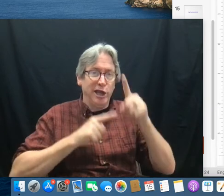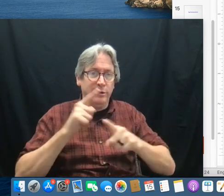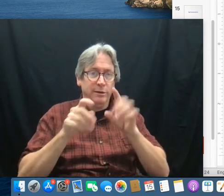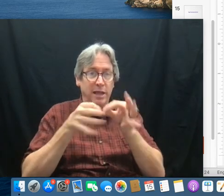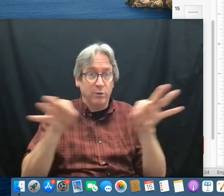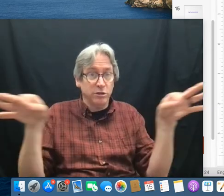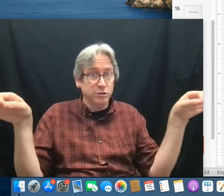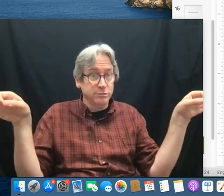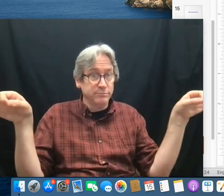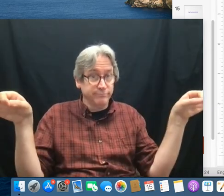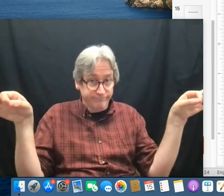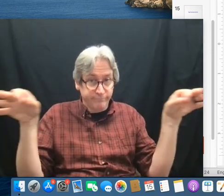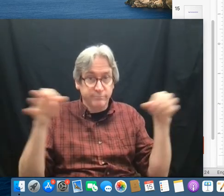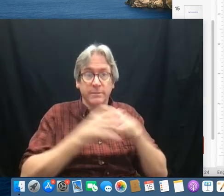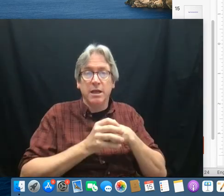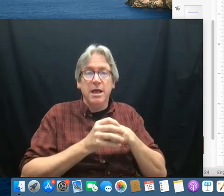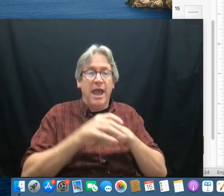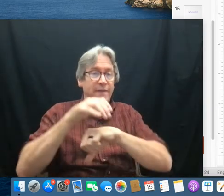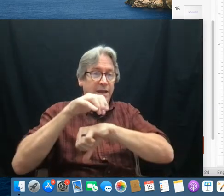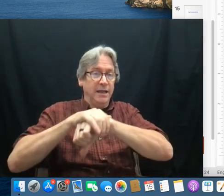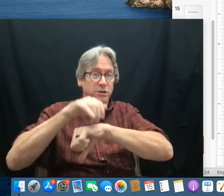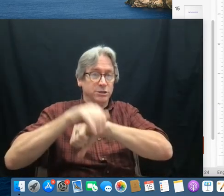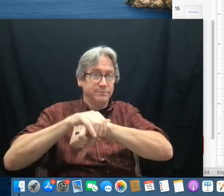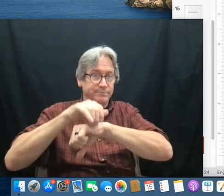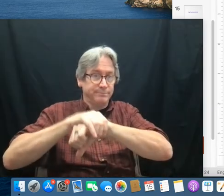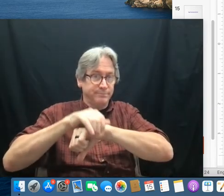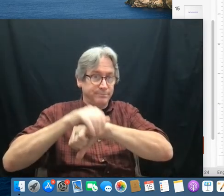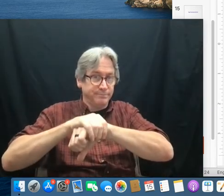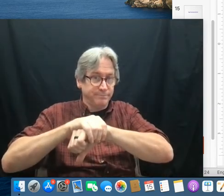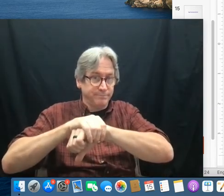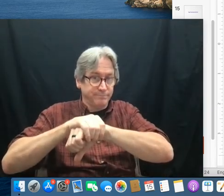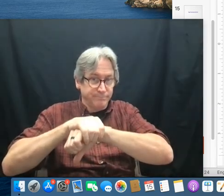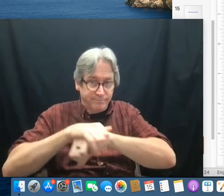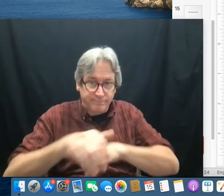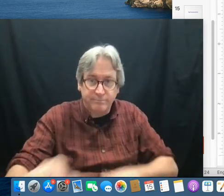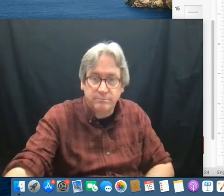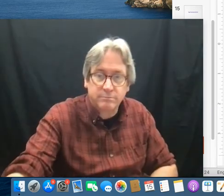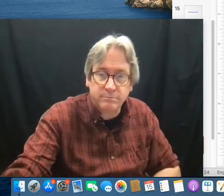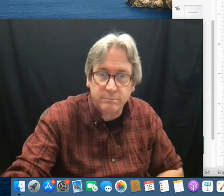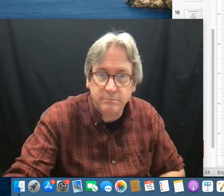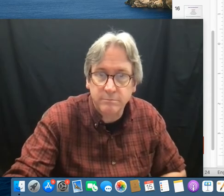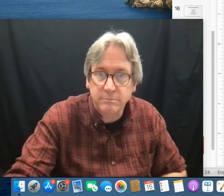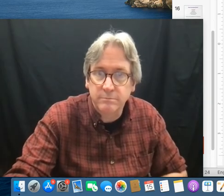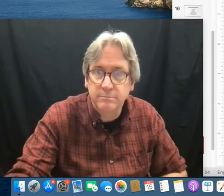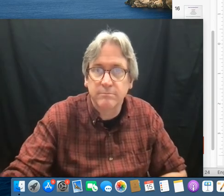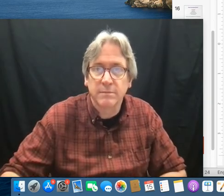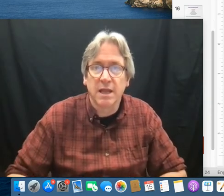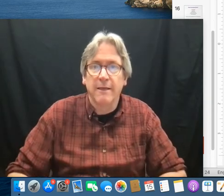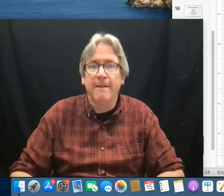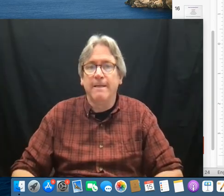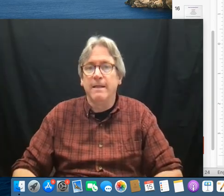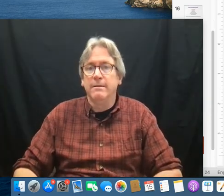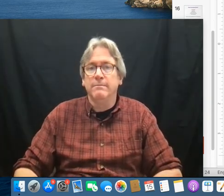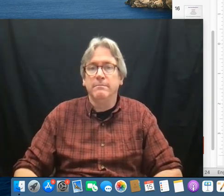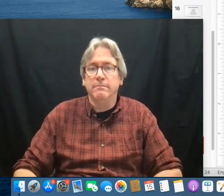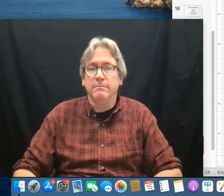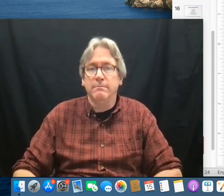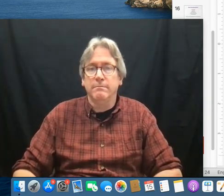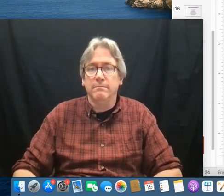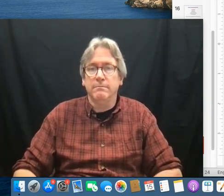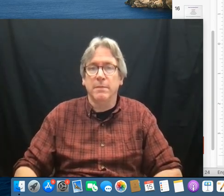like log cabins because they were so popular in the colonies, especially in the 1800s when the language was first established.